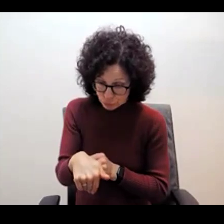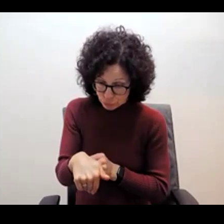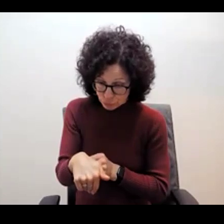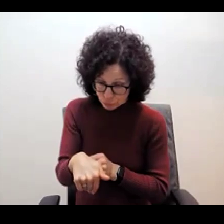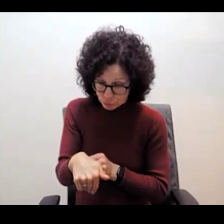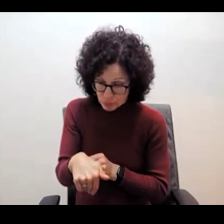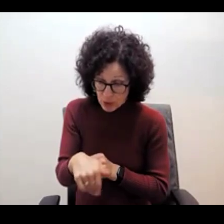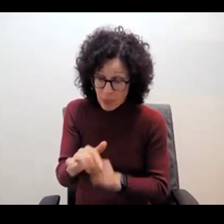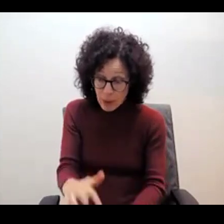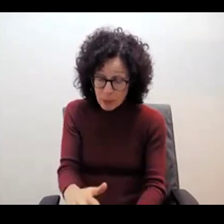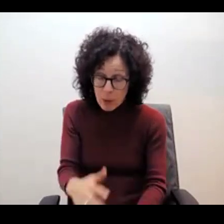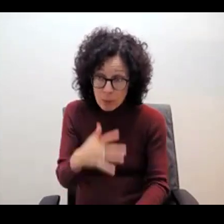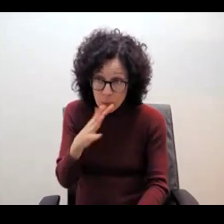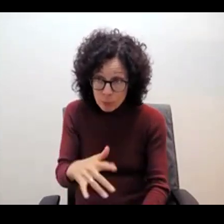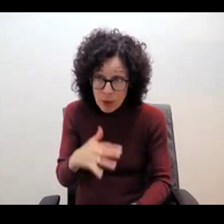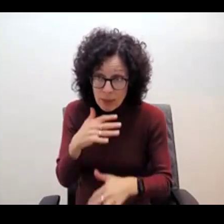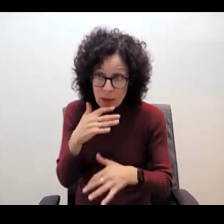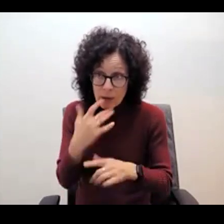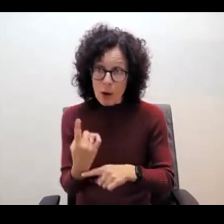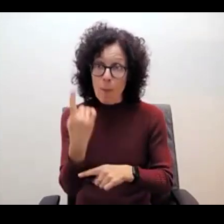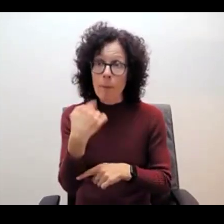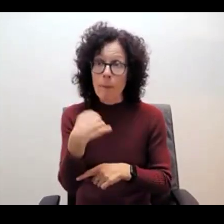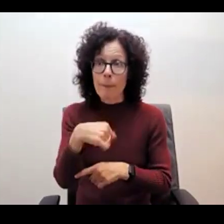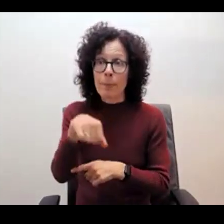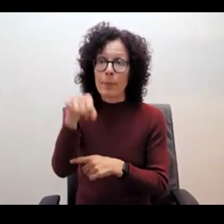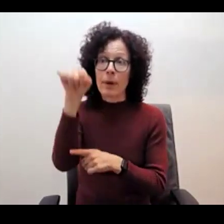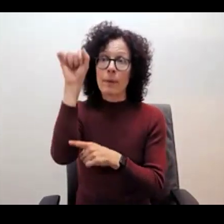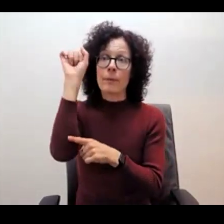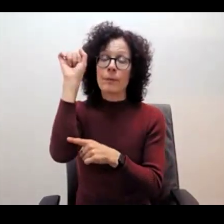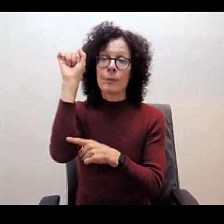And breathing in as you come up.